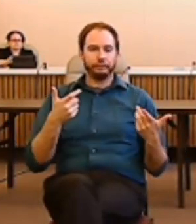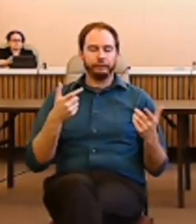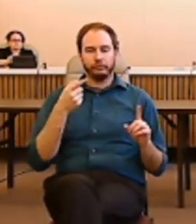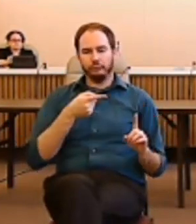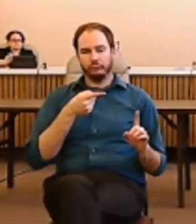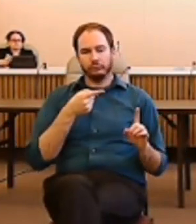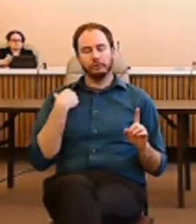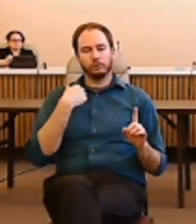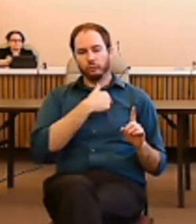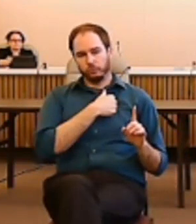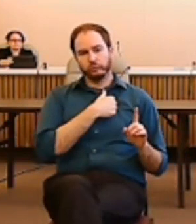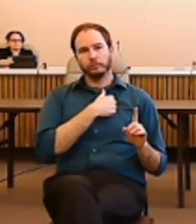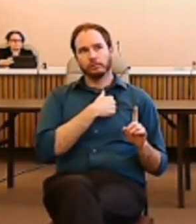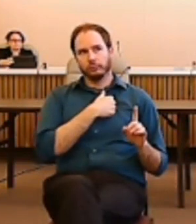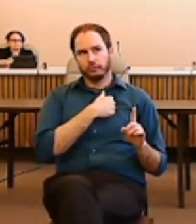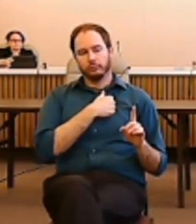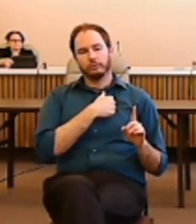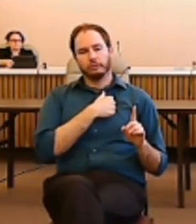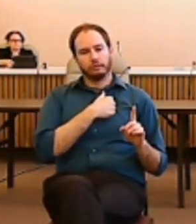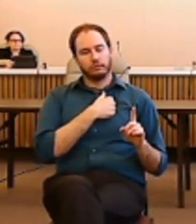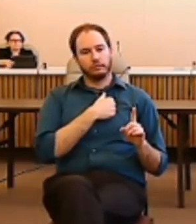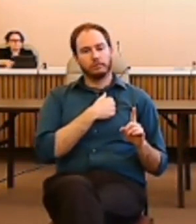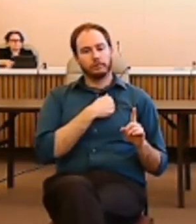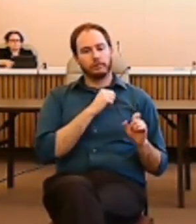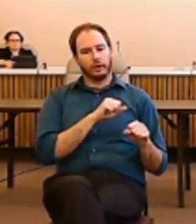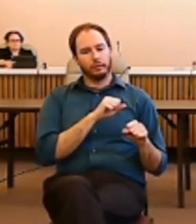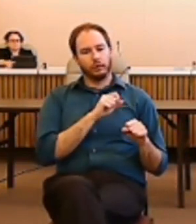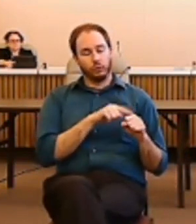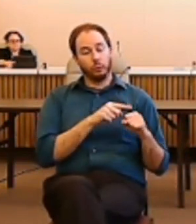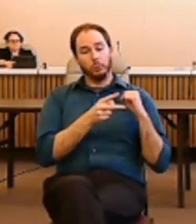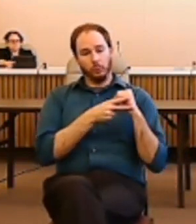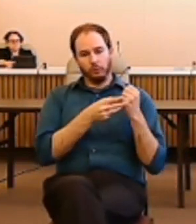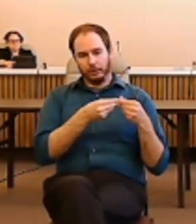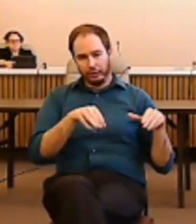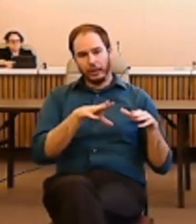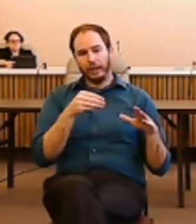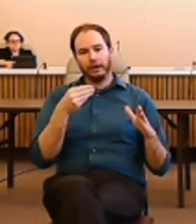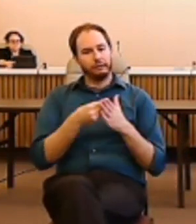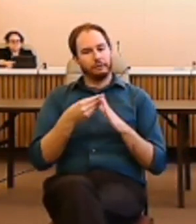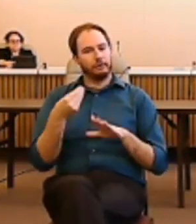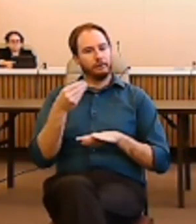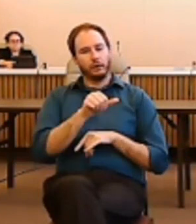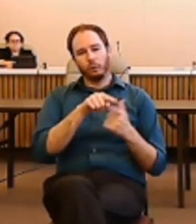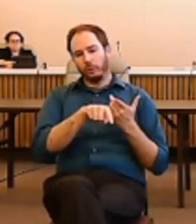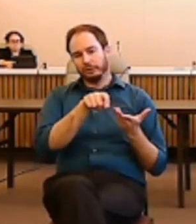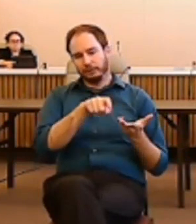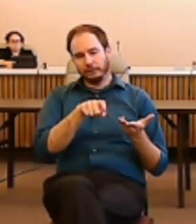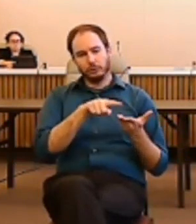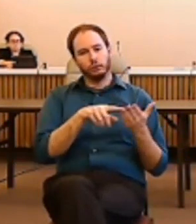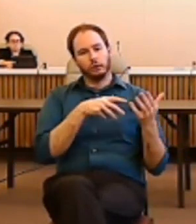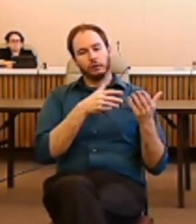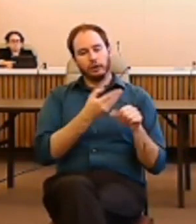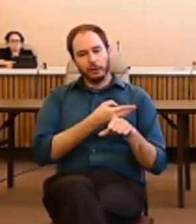that we've basically been getting them not just to preserve the land, but getting them the money that they need to update